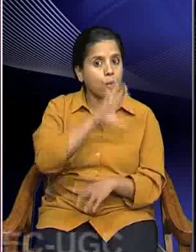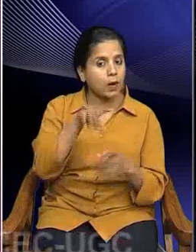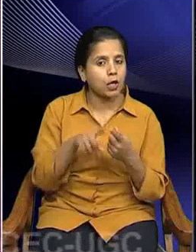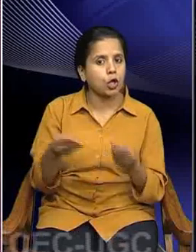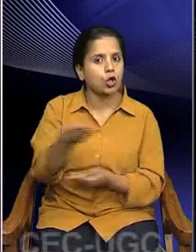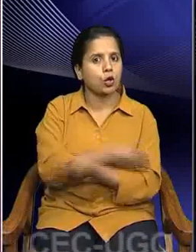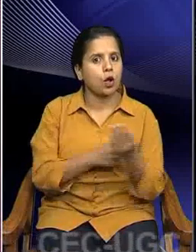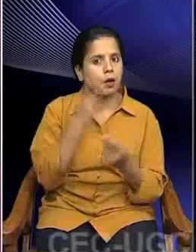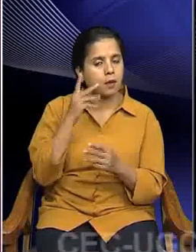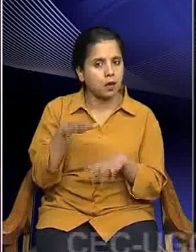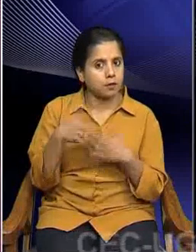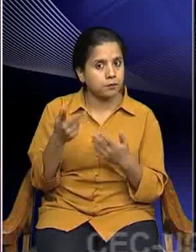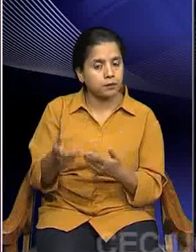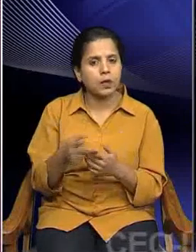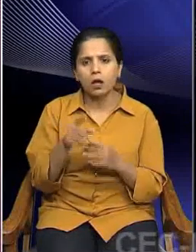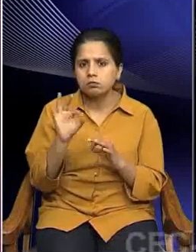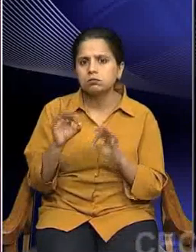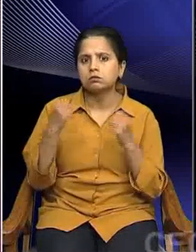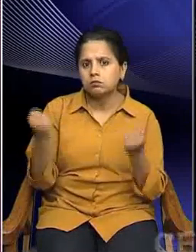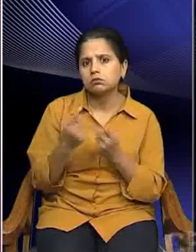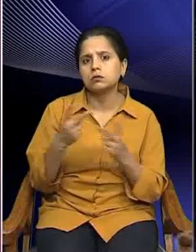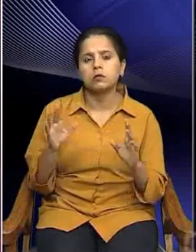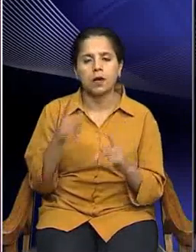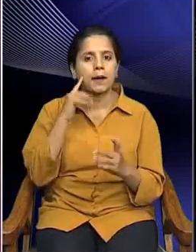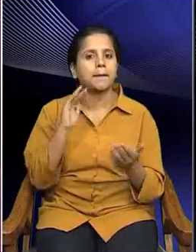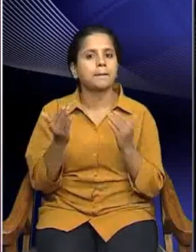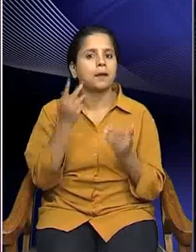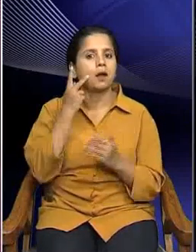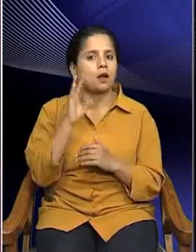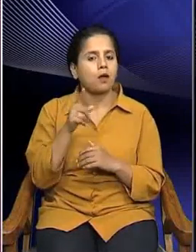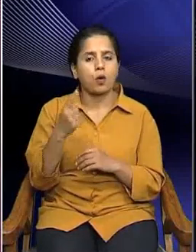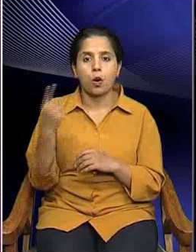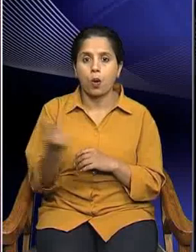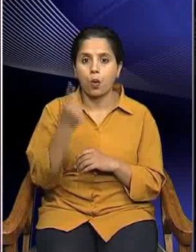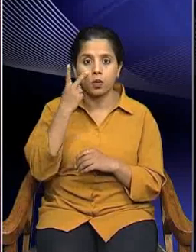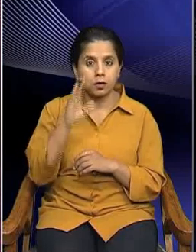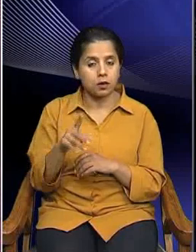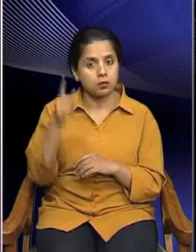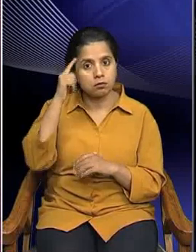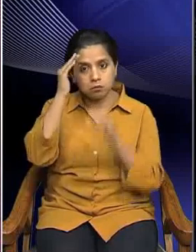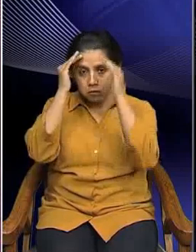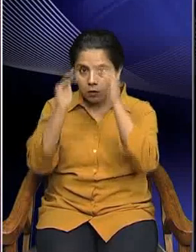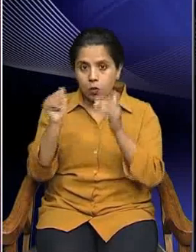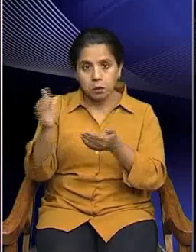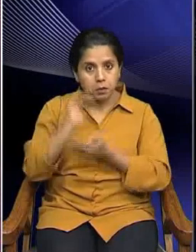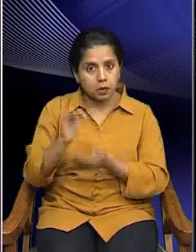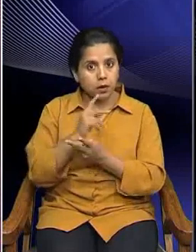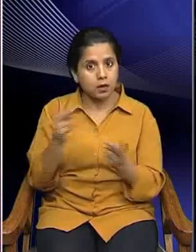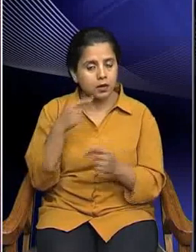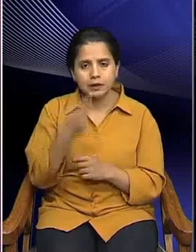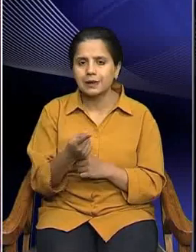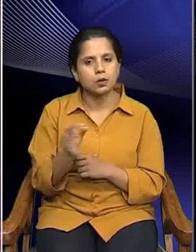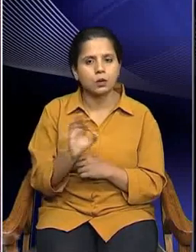economically productive activities as compared to only investing majority of their time in the